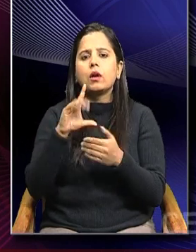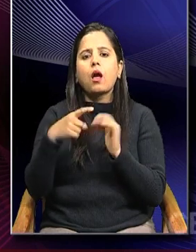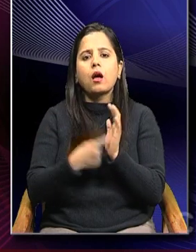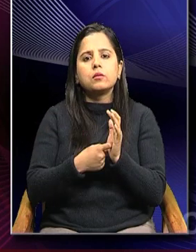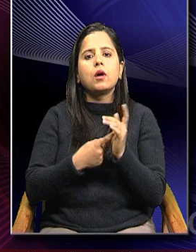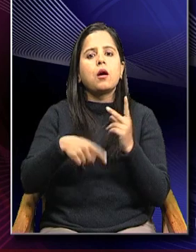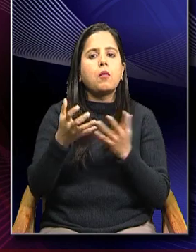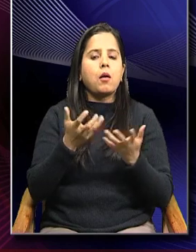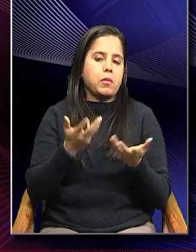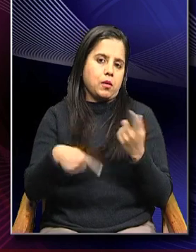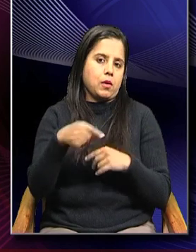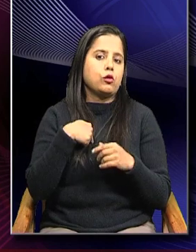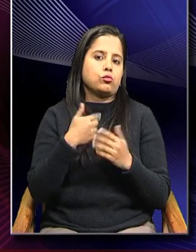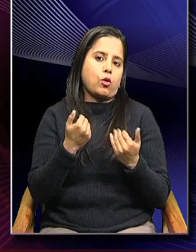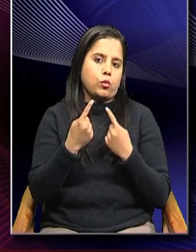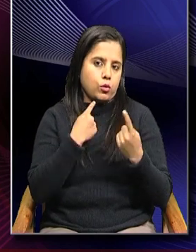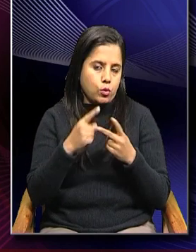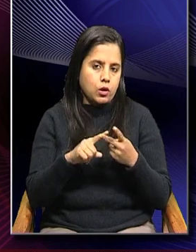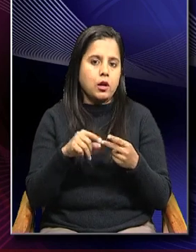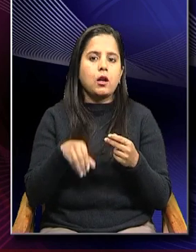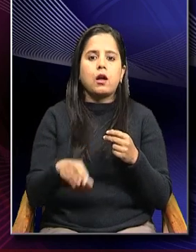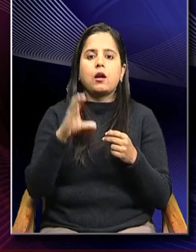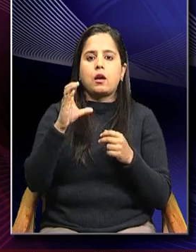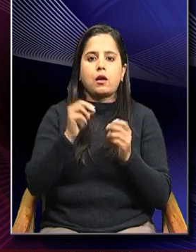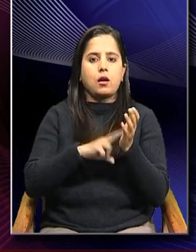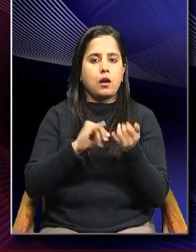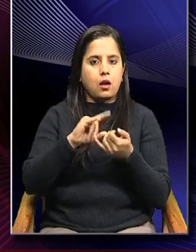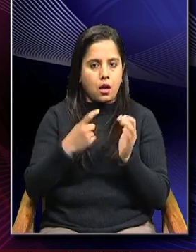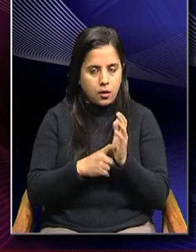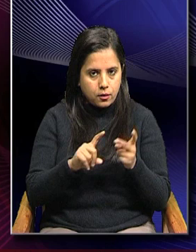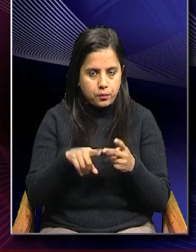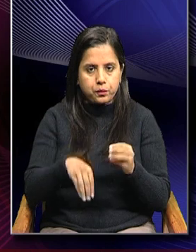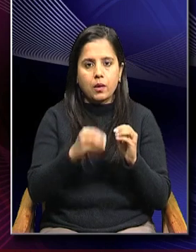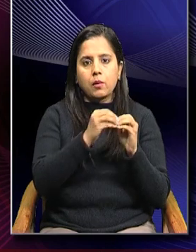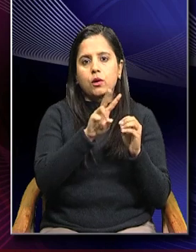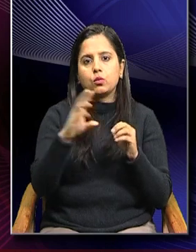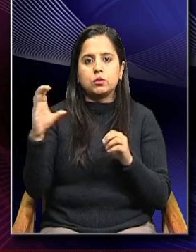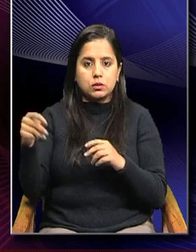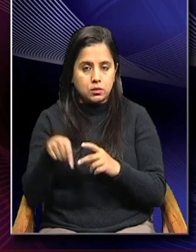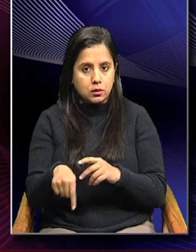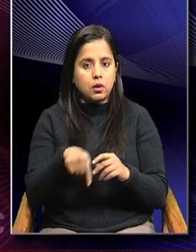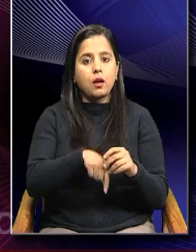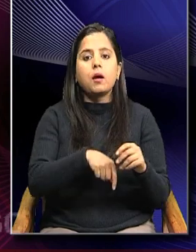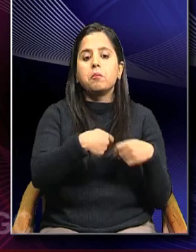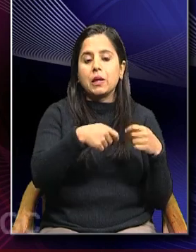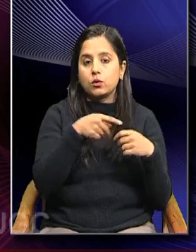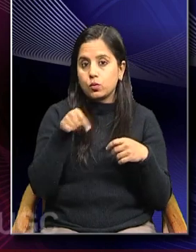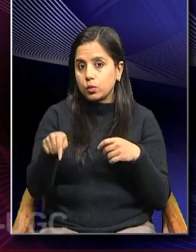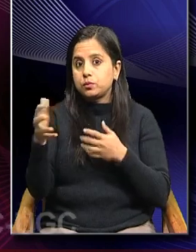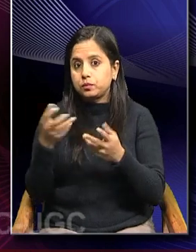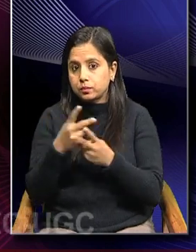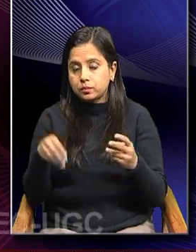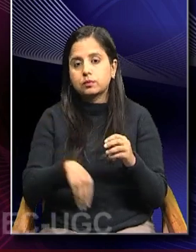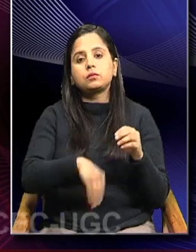markets we may deal with. It can be consumer, that is end user, that is B2C. If we are dealing with the consumers, end users, we call it